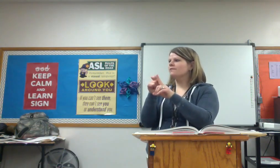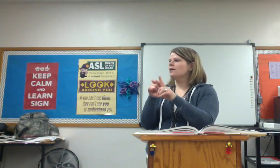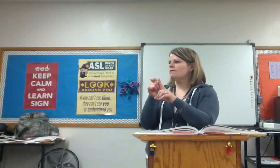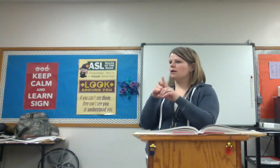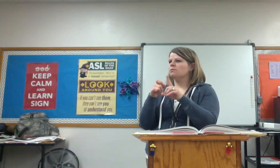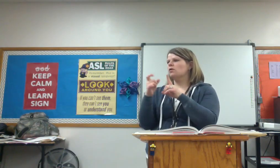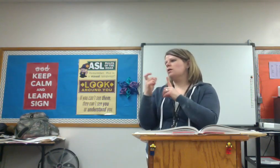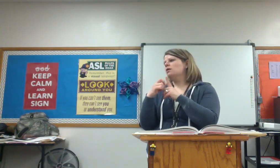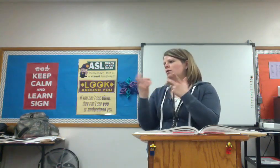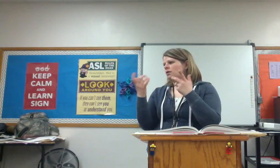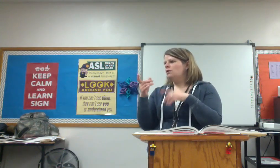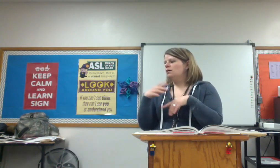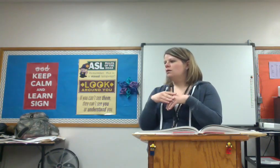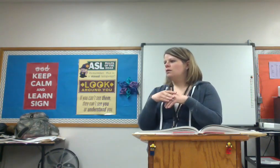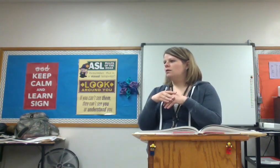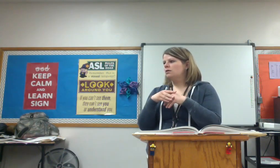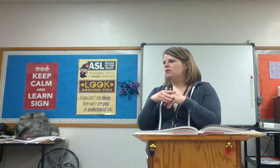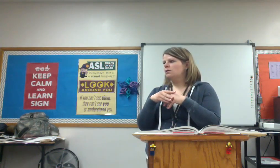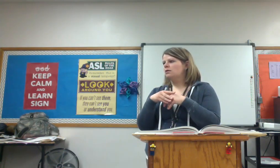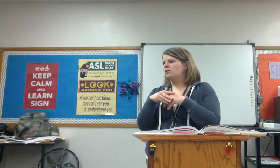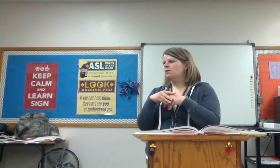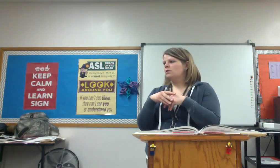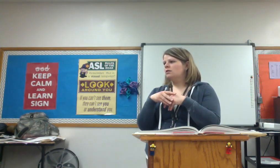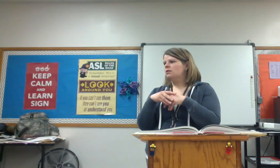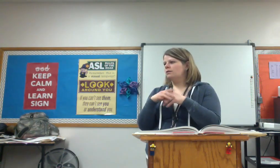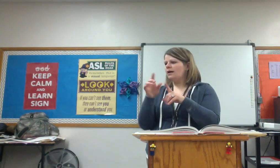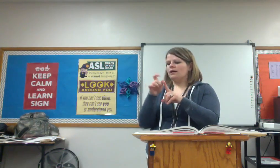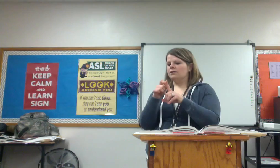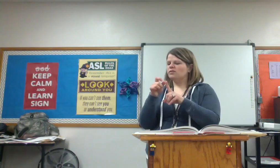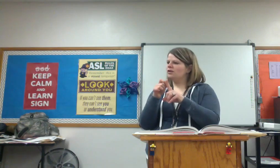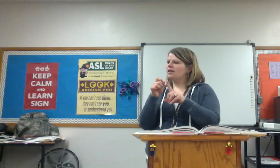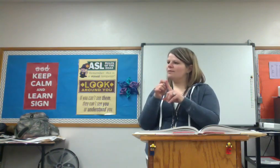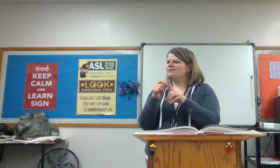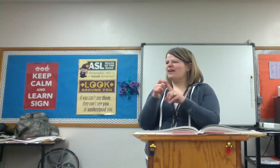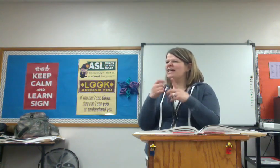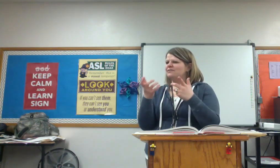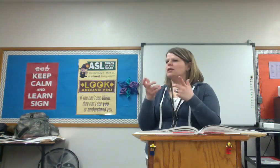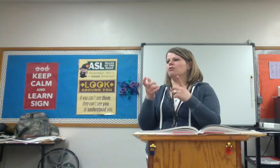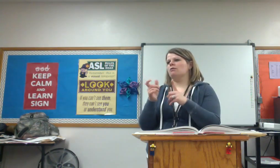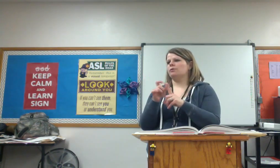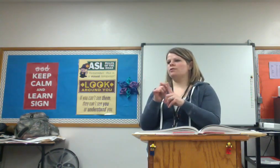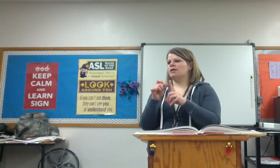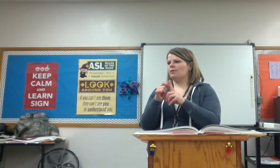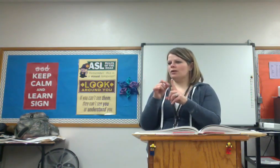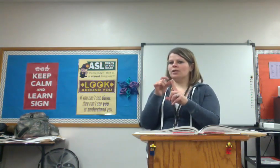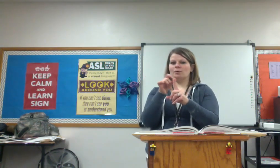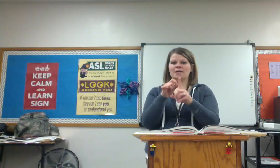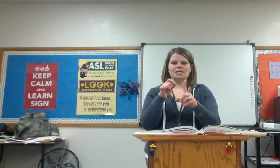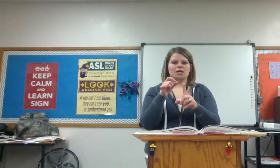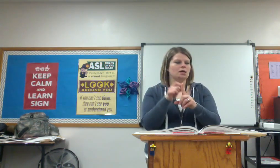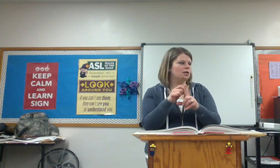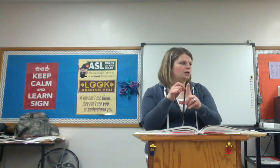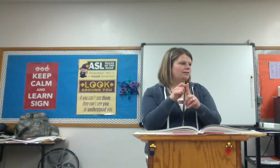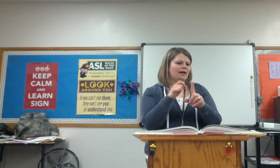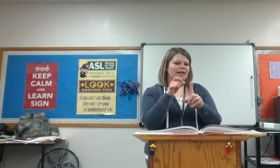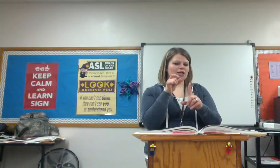fun of them. Kind of reminds me of like picking on a scale on your finger. Yeah. So you're like, it's kind of literal when you think I about thought it. it was Like you're pinching picking. them. Yeah, like you're